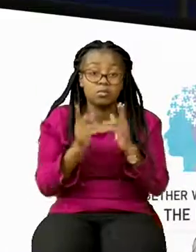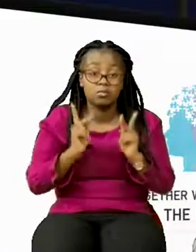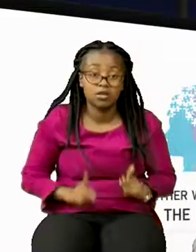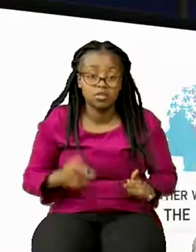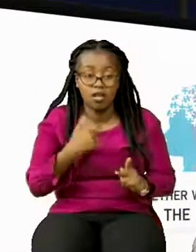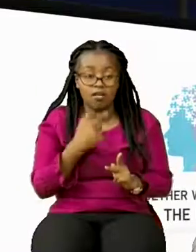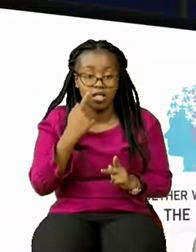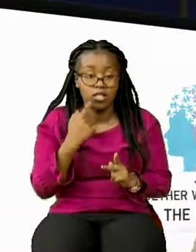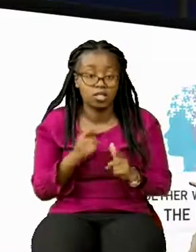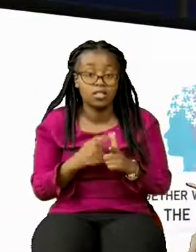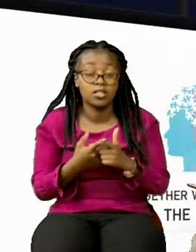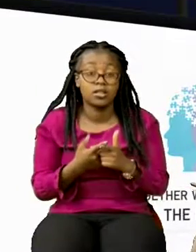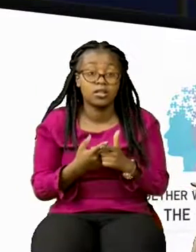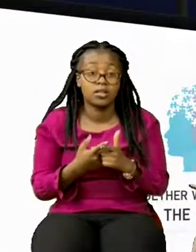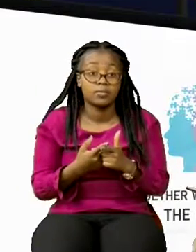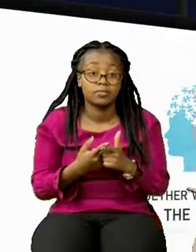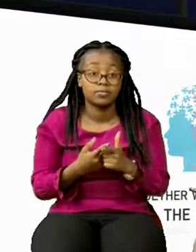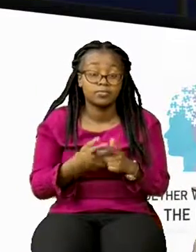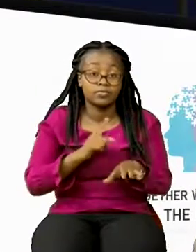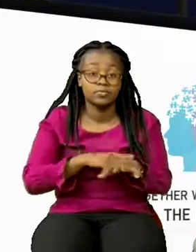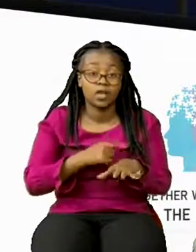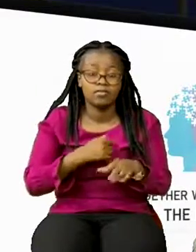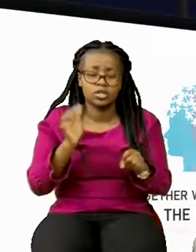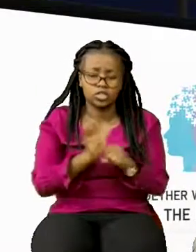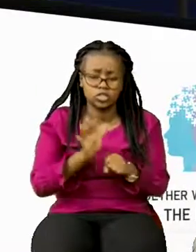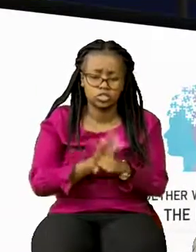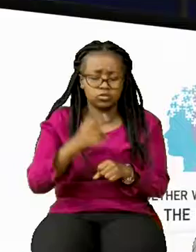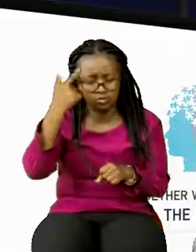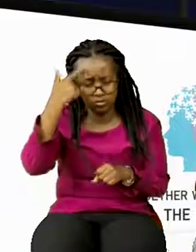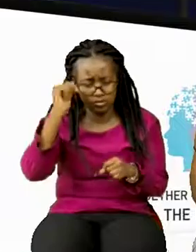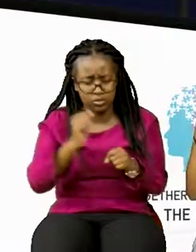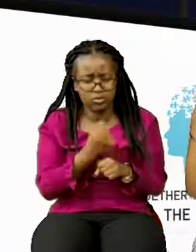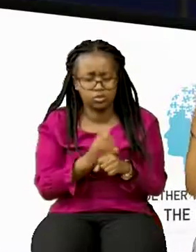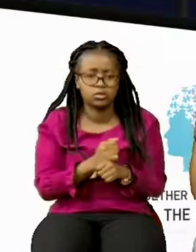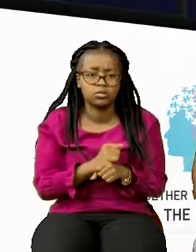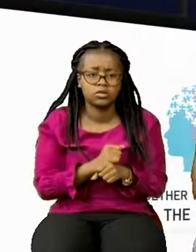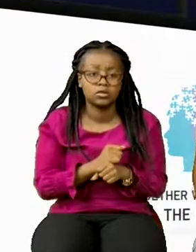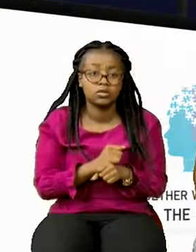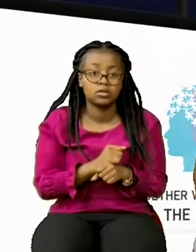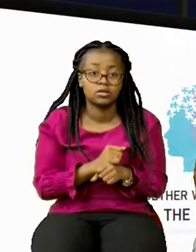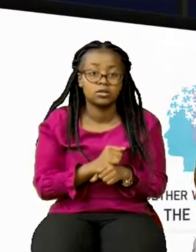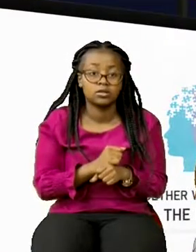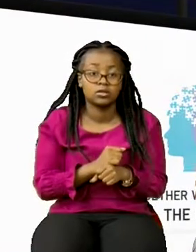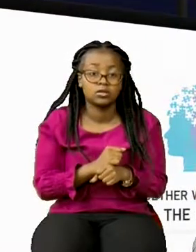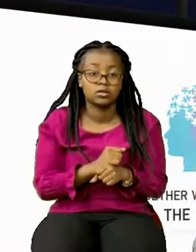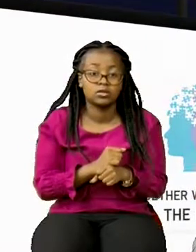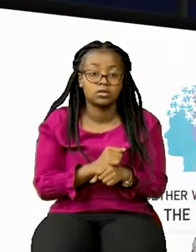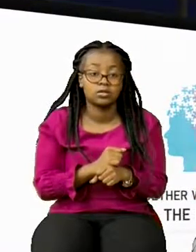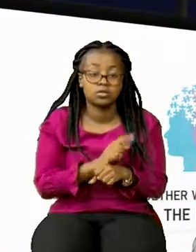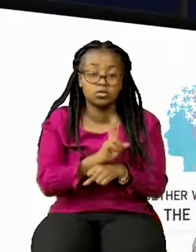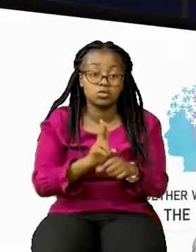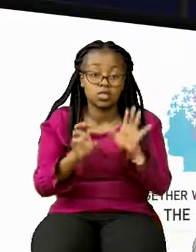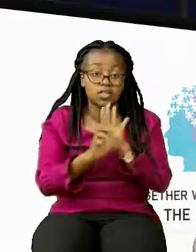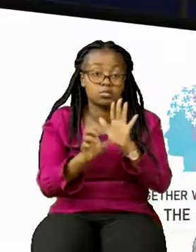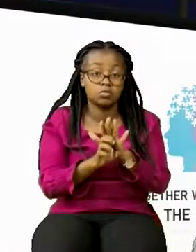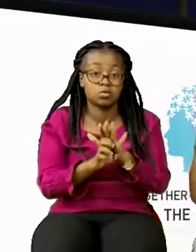a convulsion. Because at that time, there is too much that the brain cannot handle. So let's use, for example,